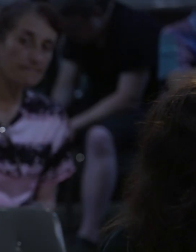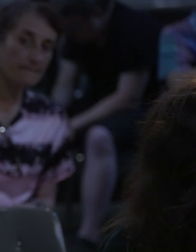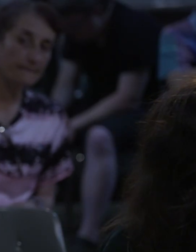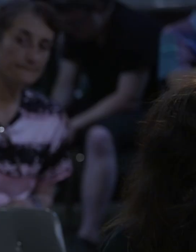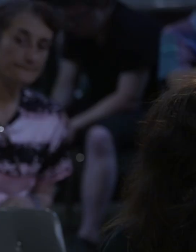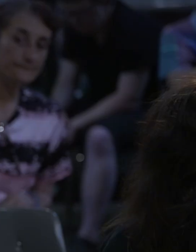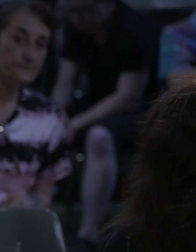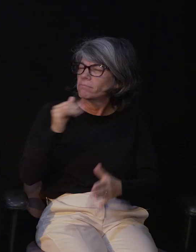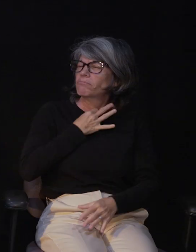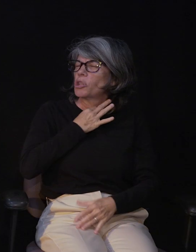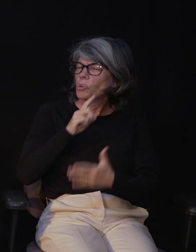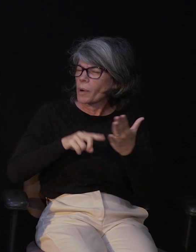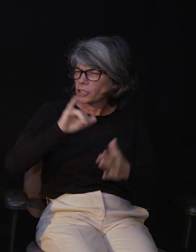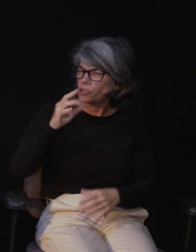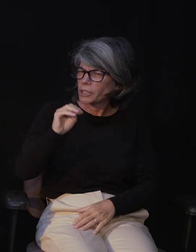like.